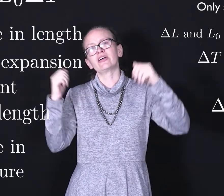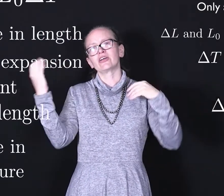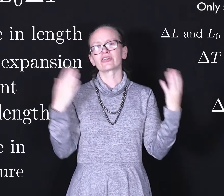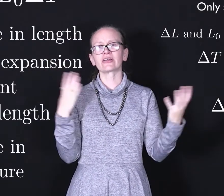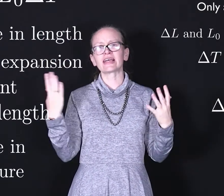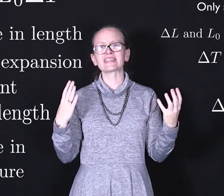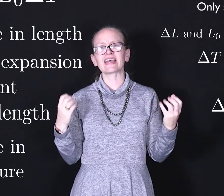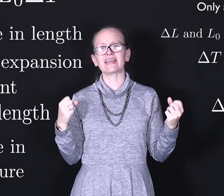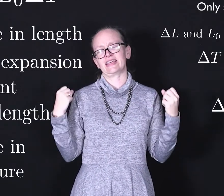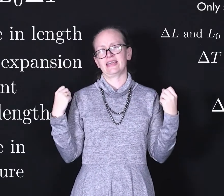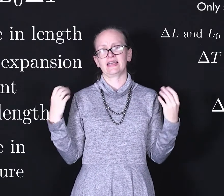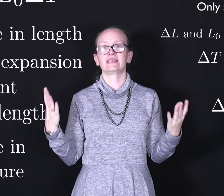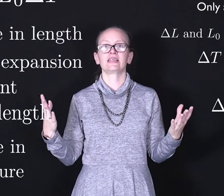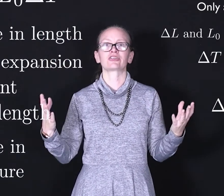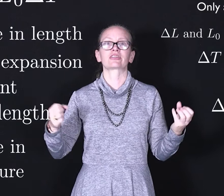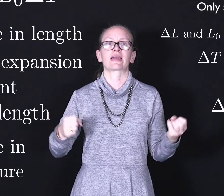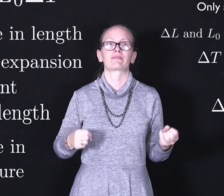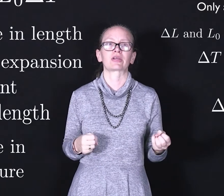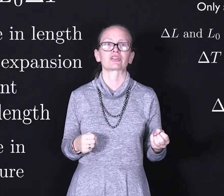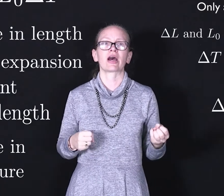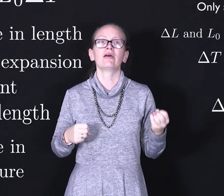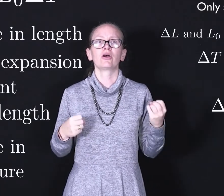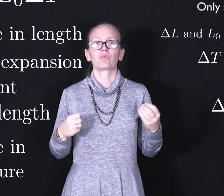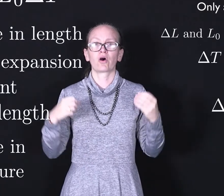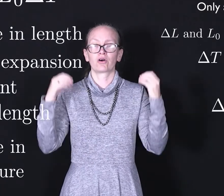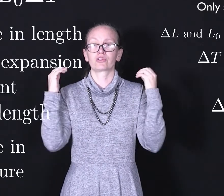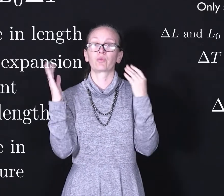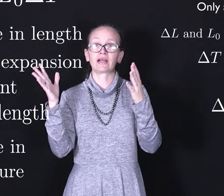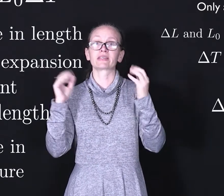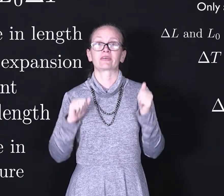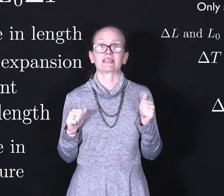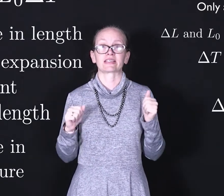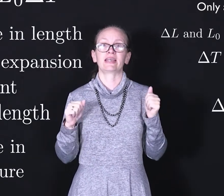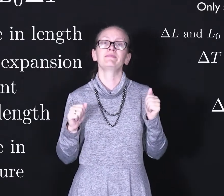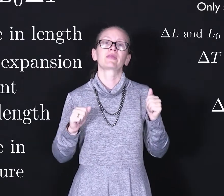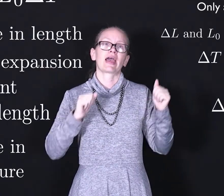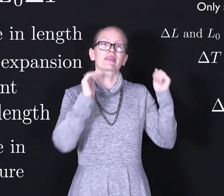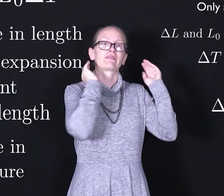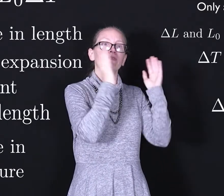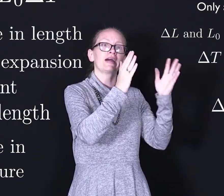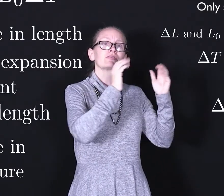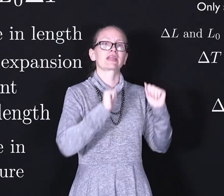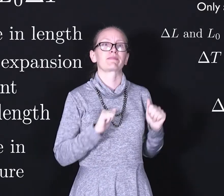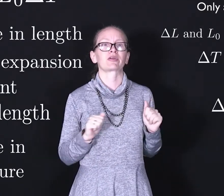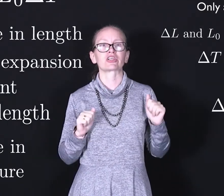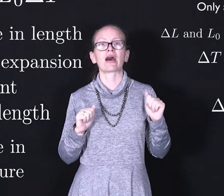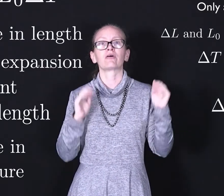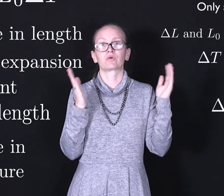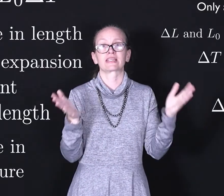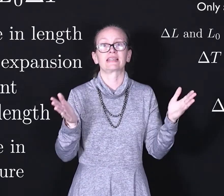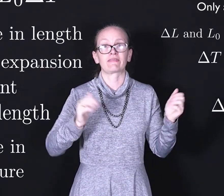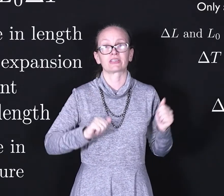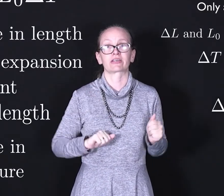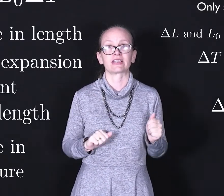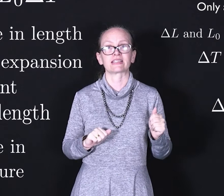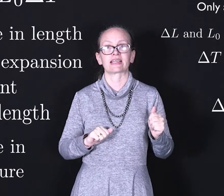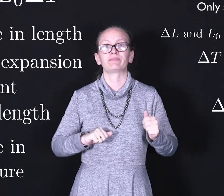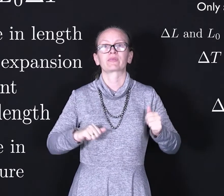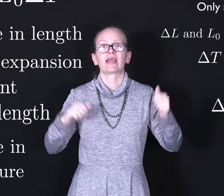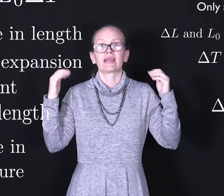So let's say the initial temperature was 1 degree C and the final temperature was 11 degrees C. In